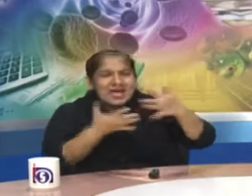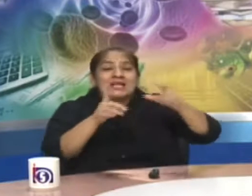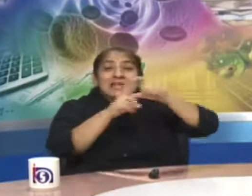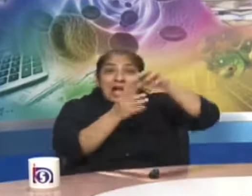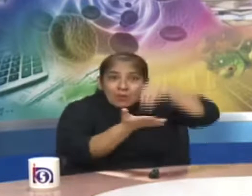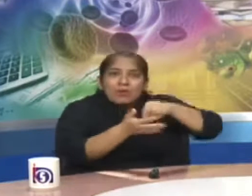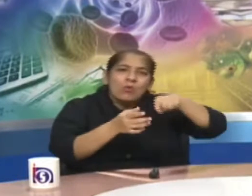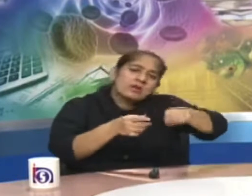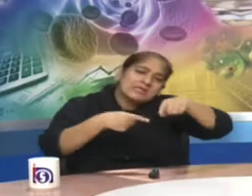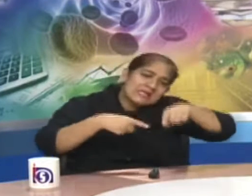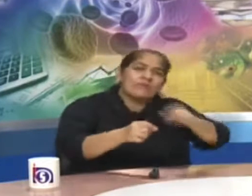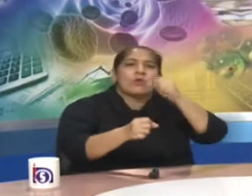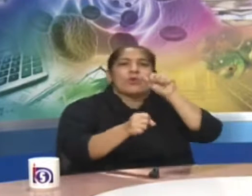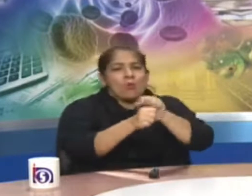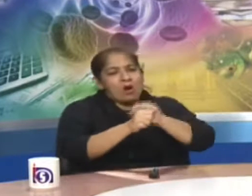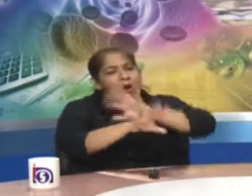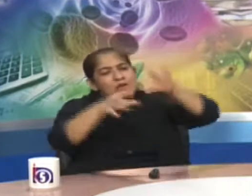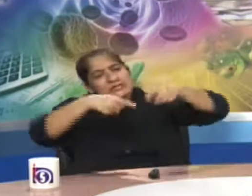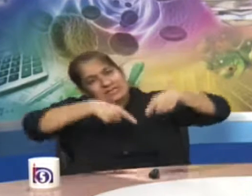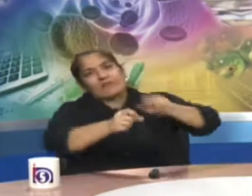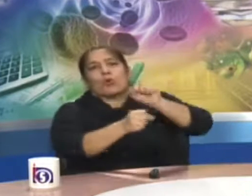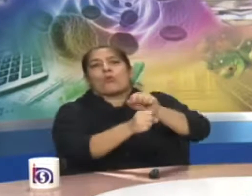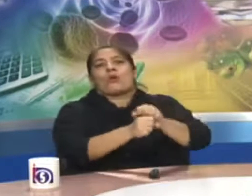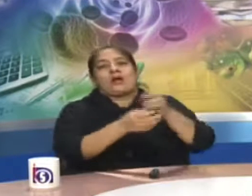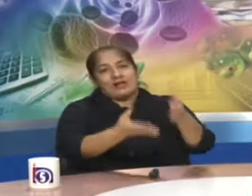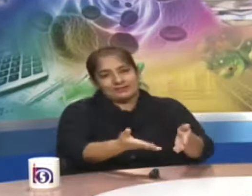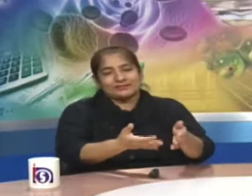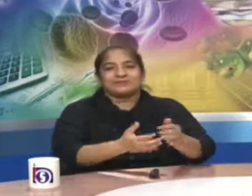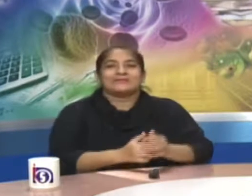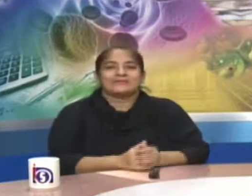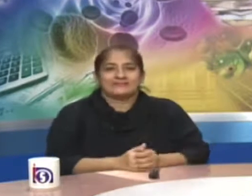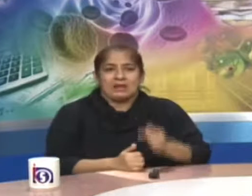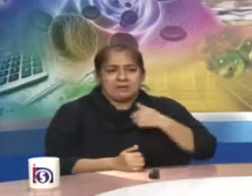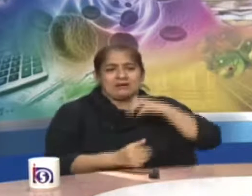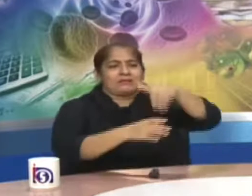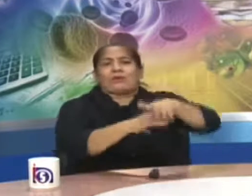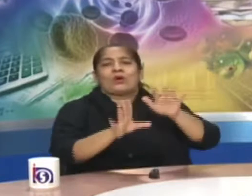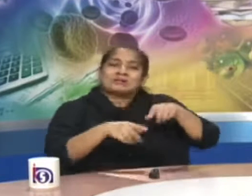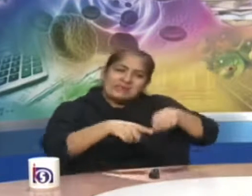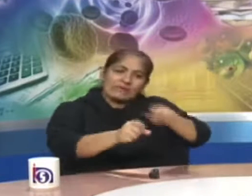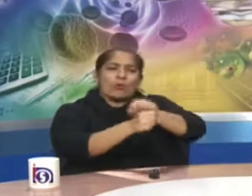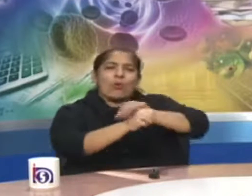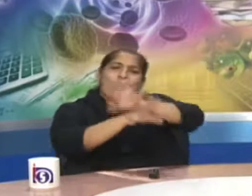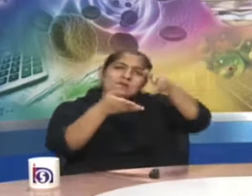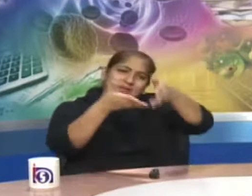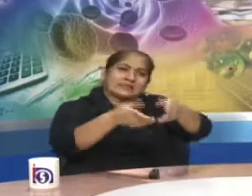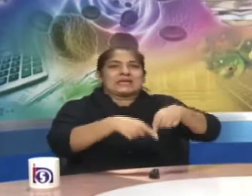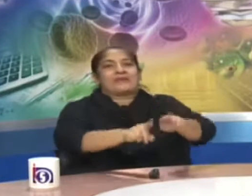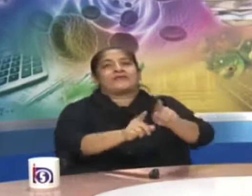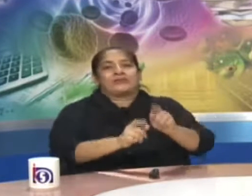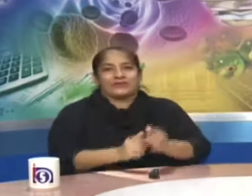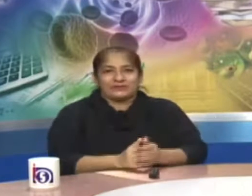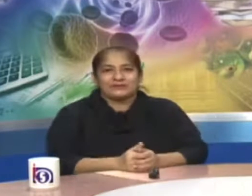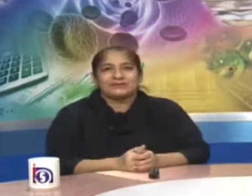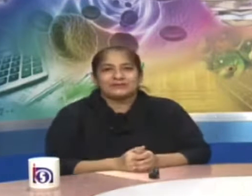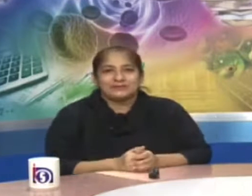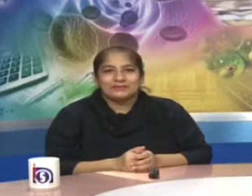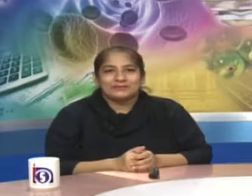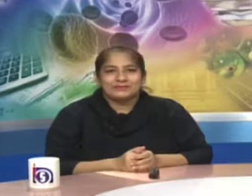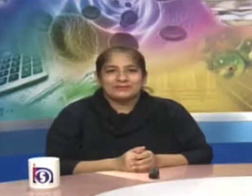fourth benefit is that the sale and purchase is handled by the depository itself.